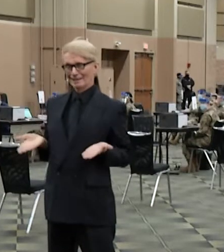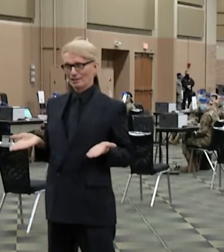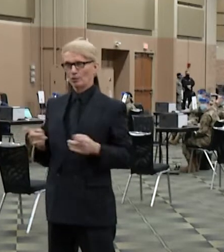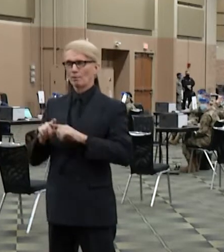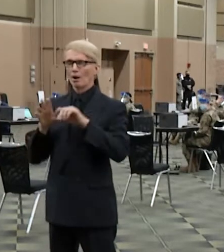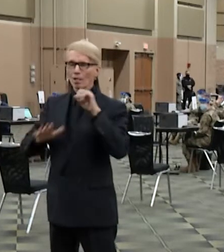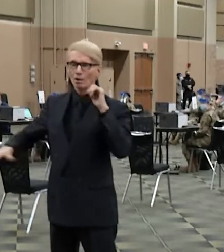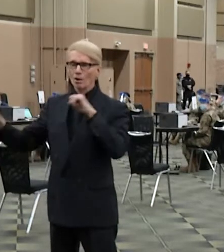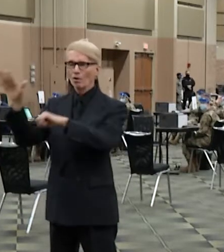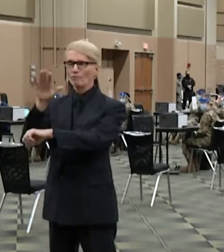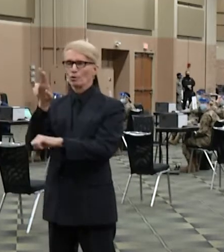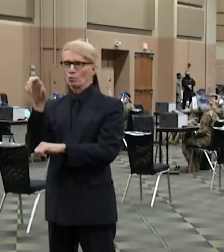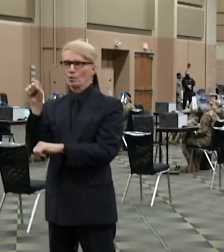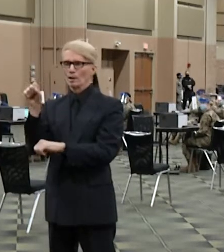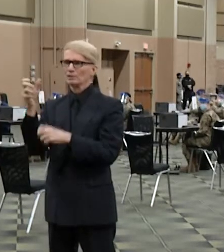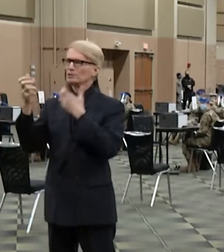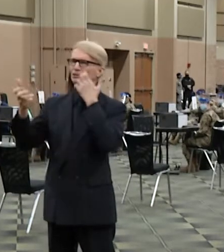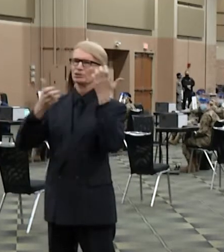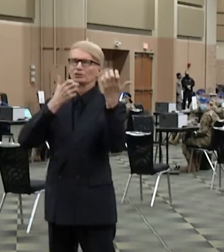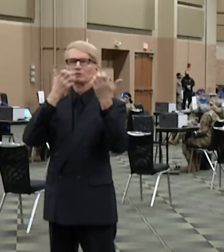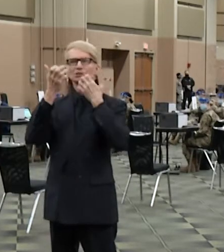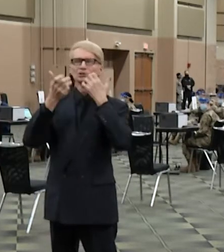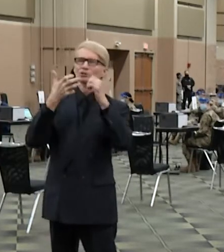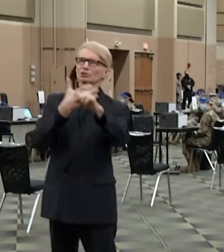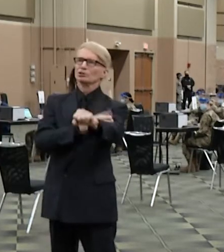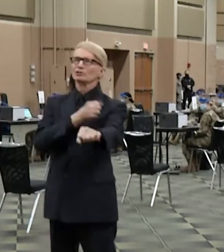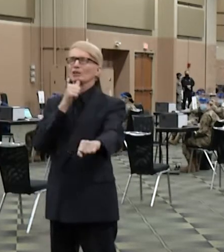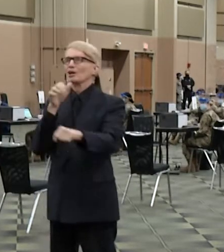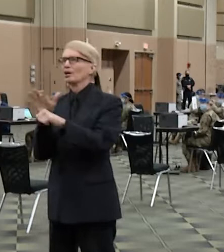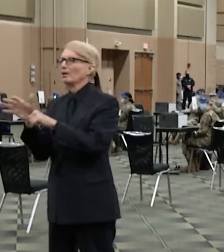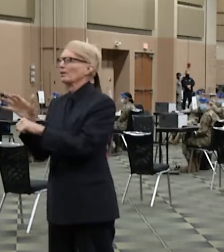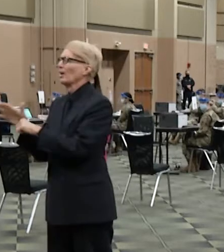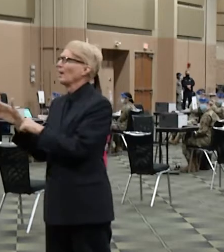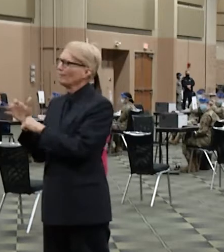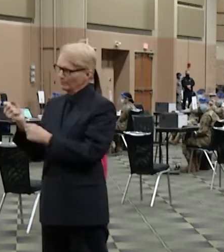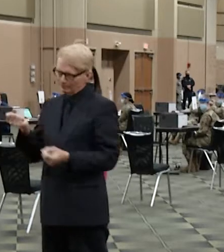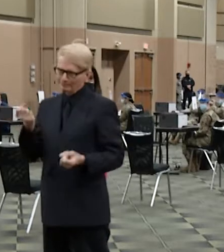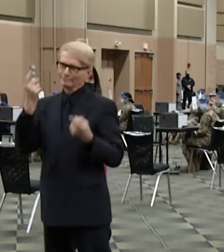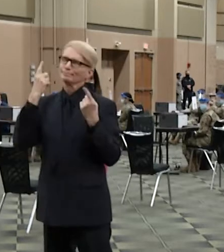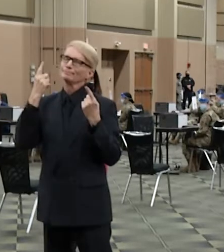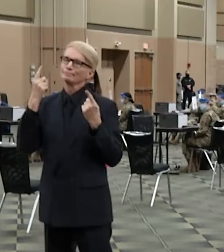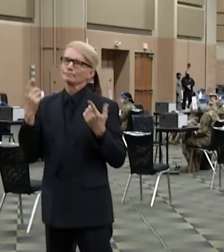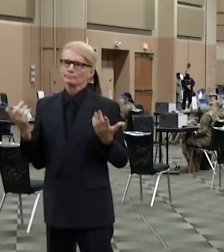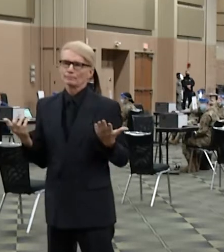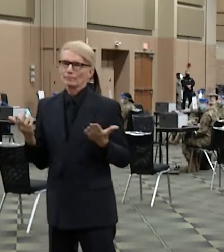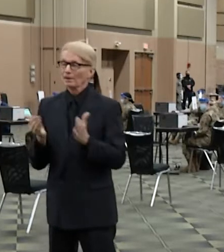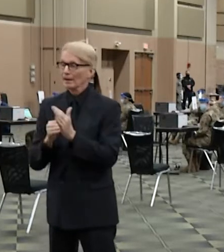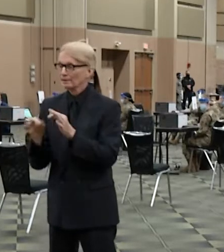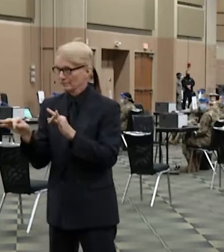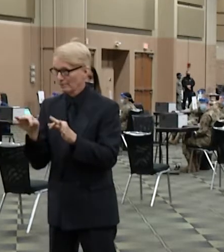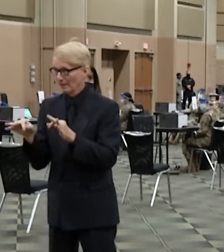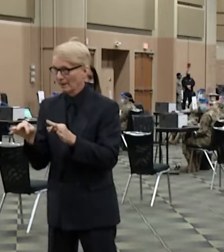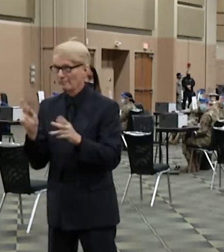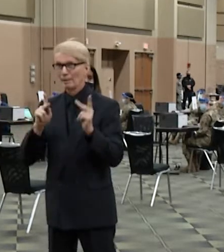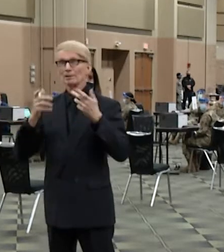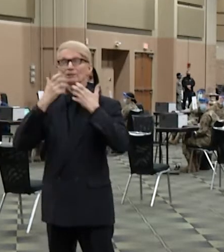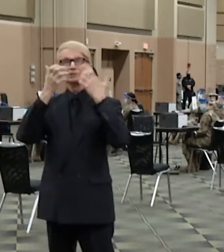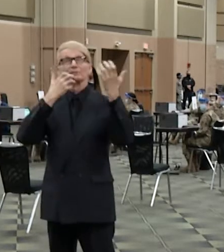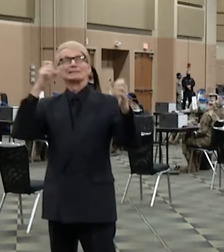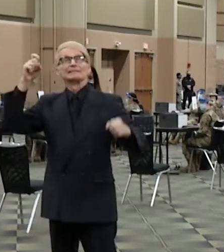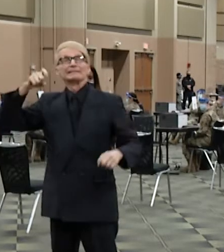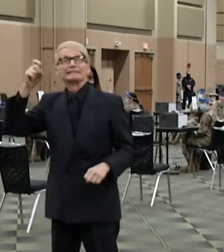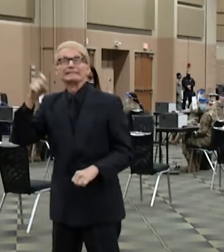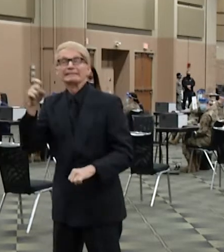country, demand is heavily outweighing our supply of vaccines. One more time. Demand is